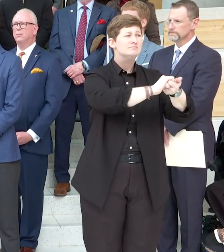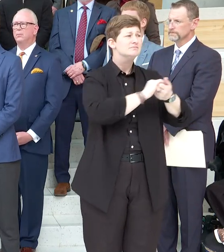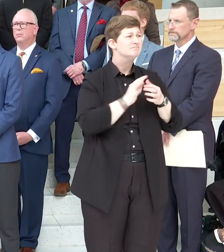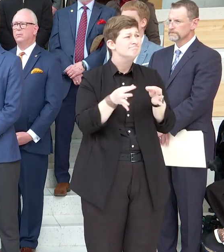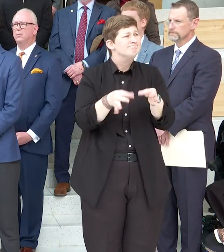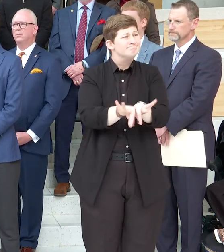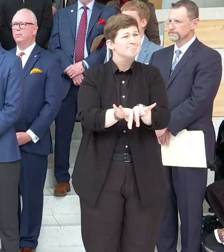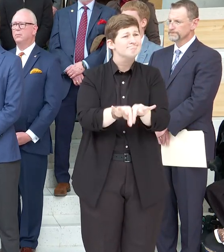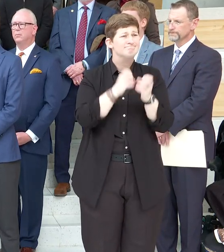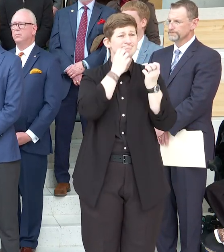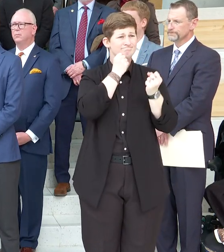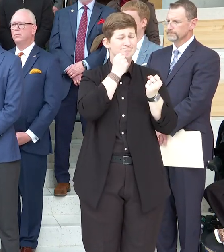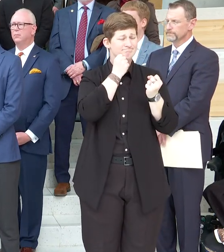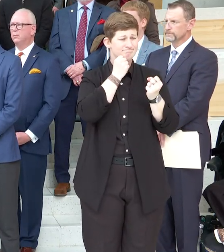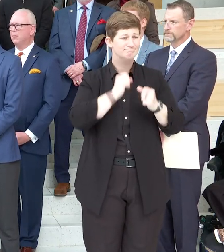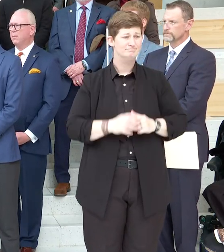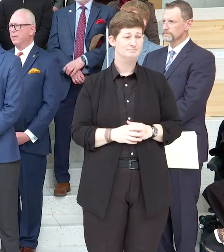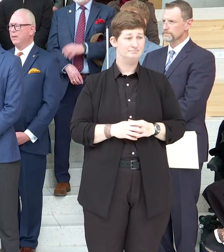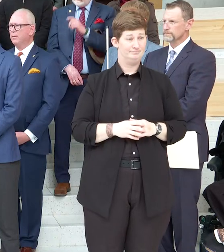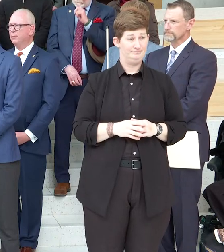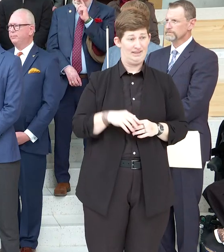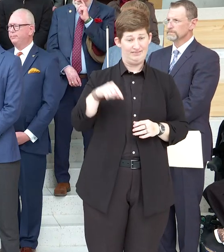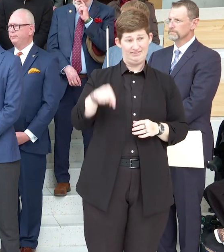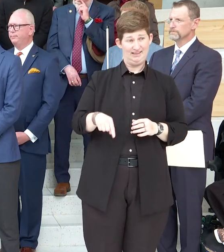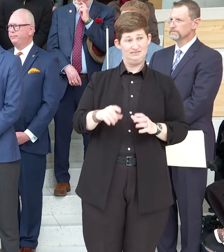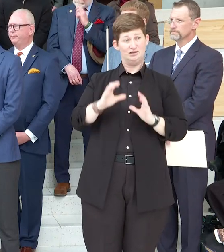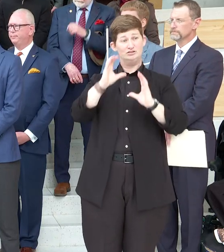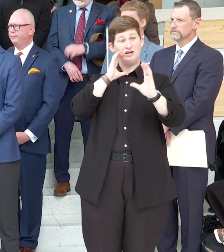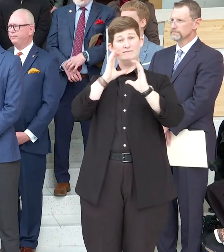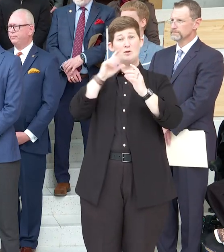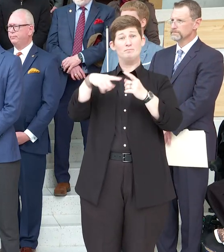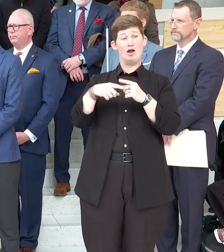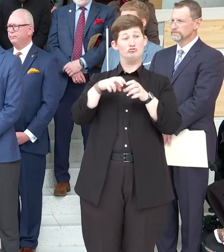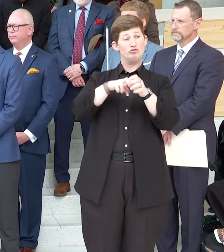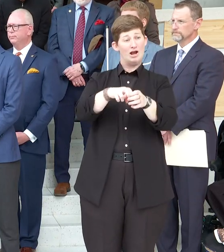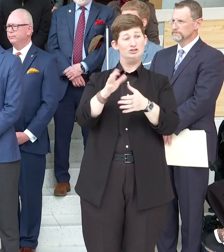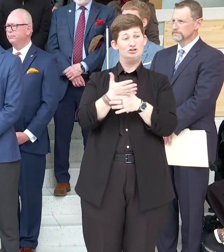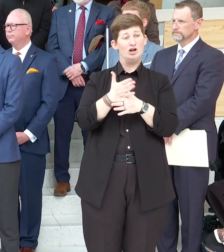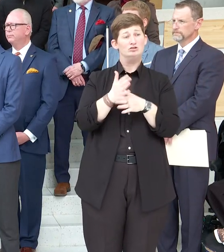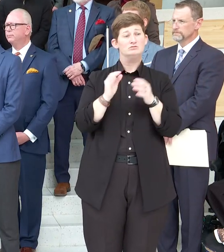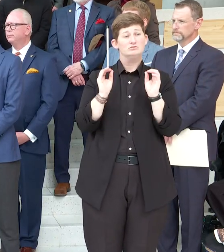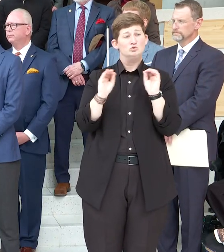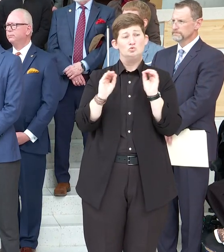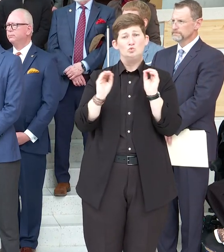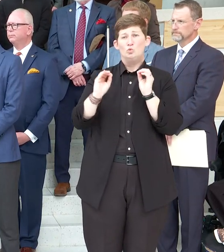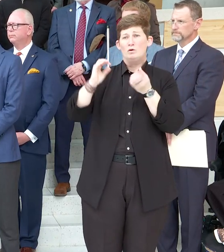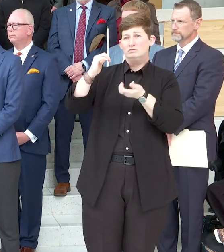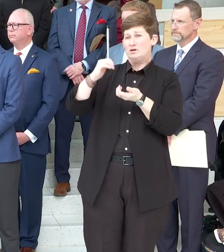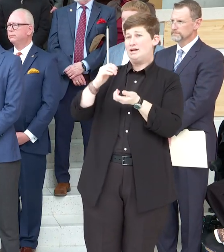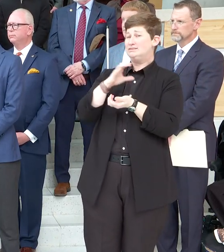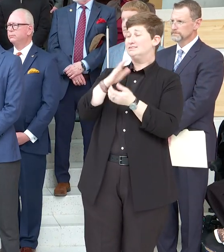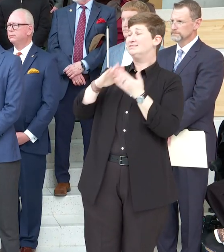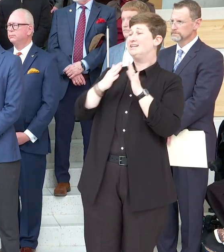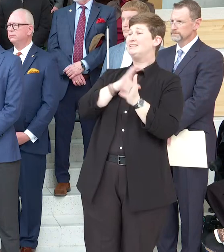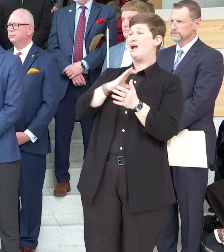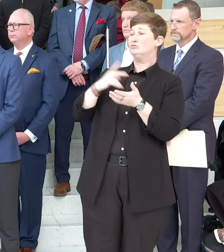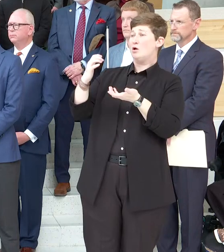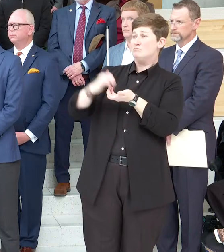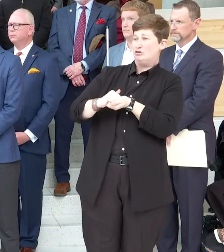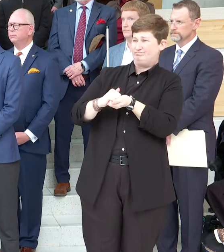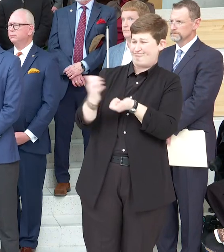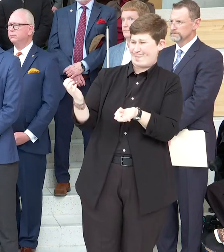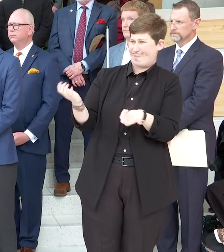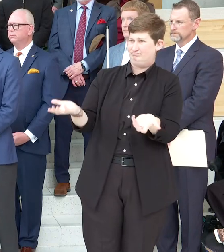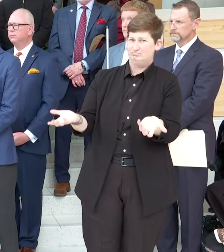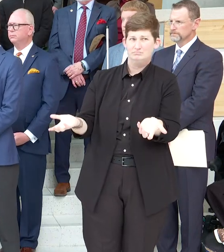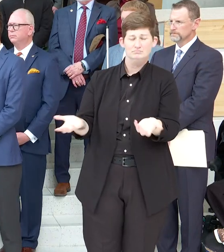we've experienced in this conversation about rideshare in our city. It's also important to note that one of the likely new entrants to the market that we're